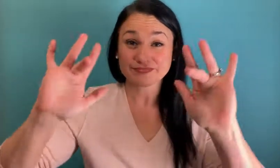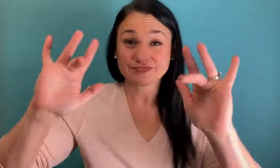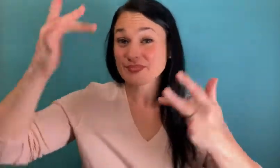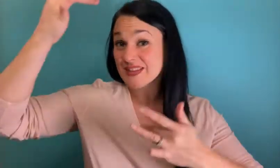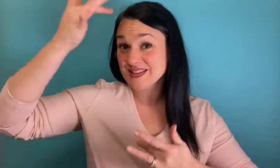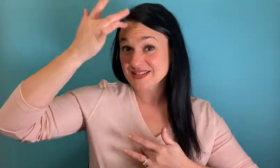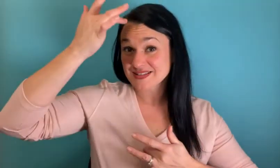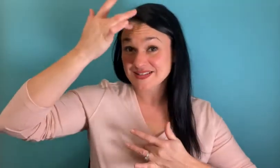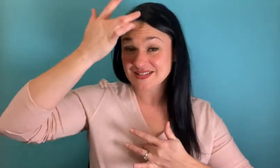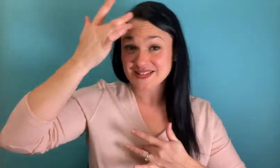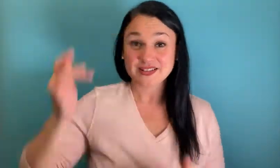sick,